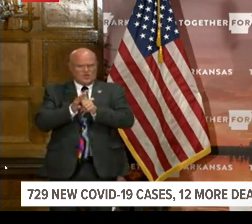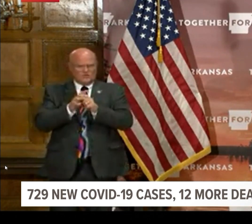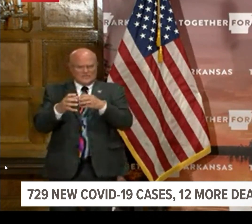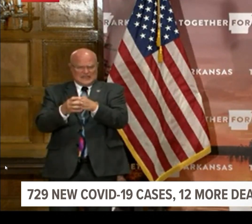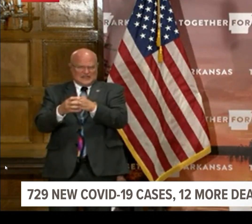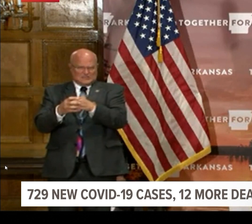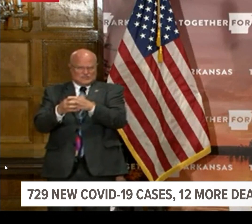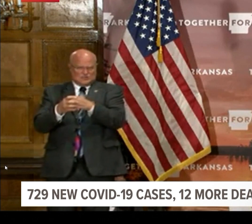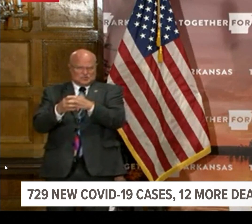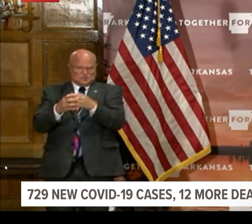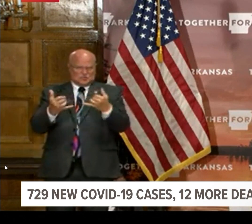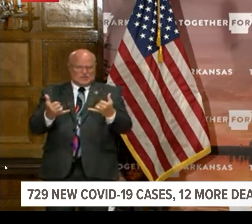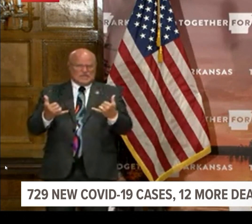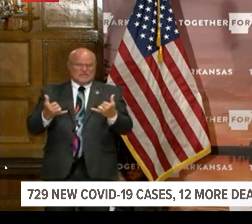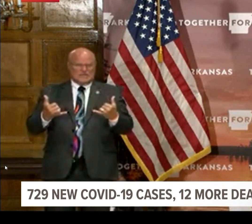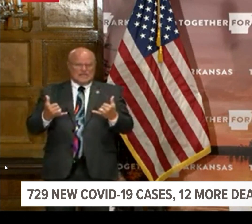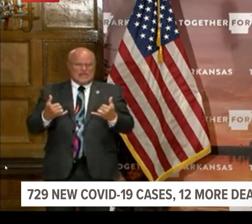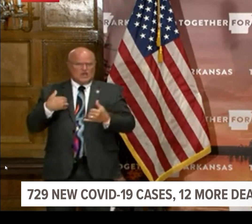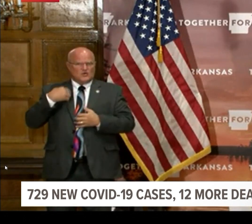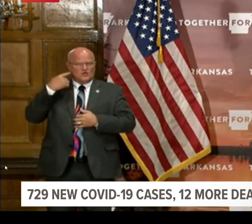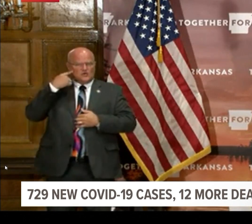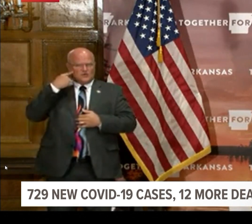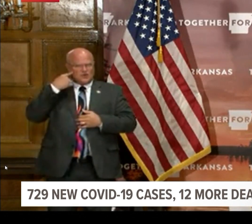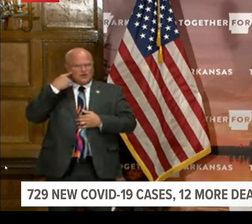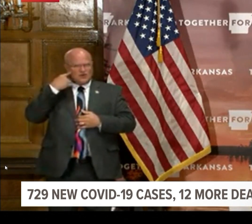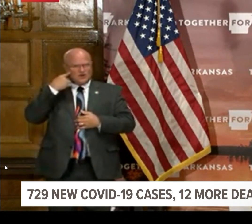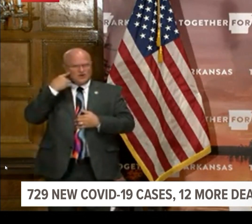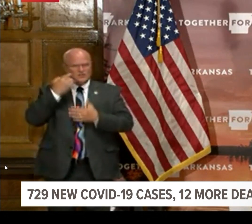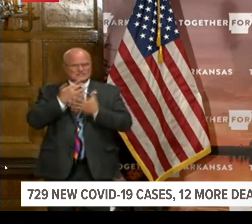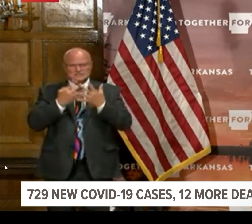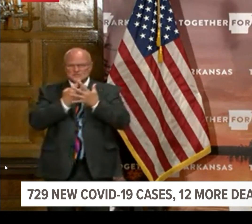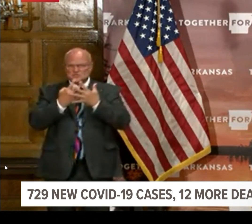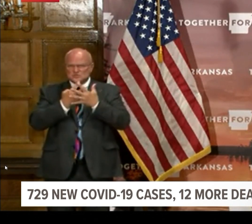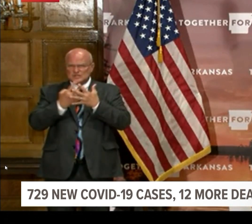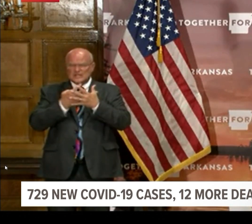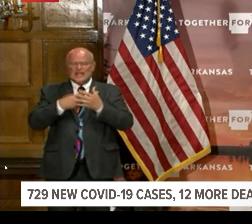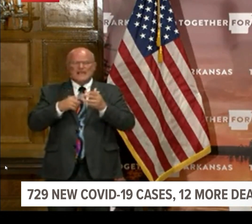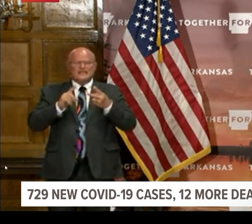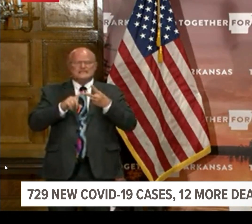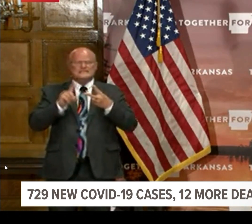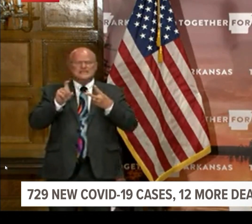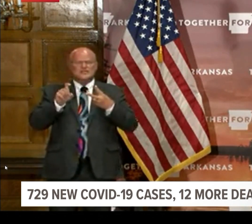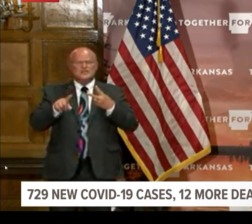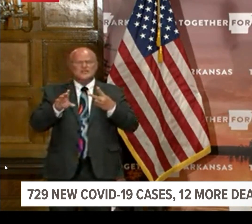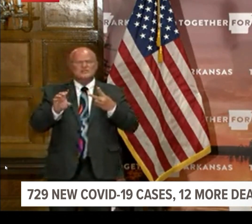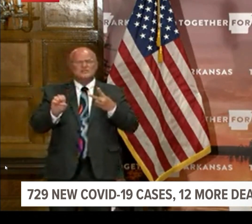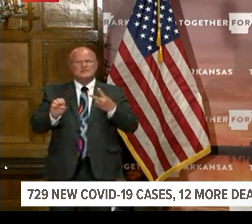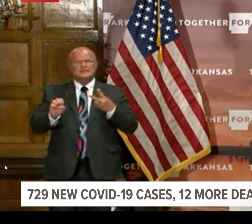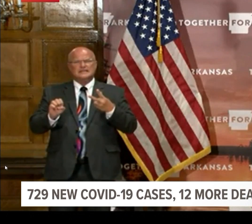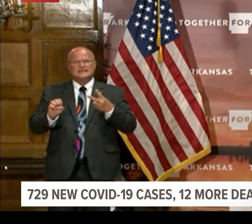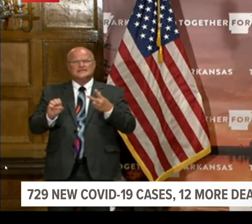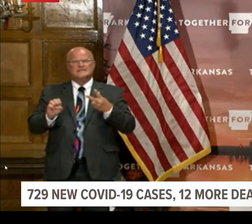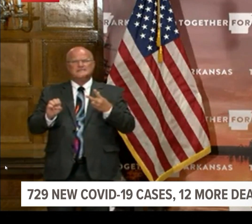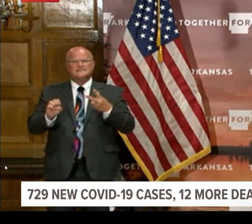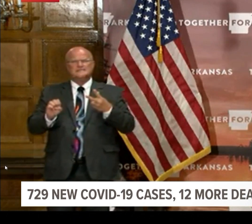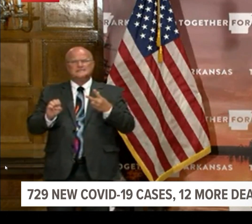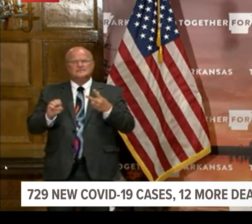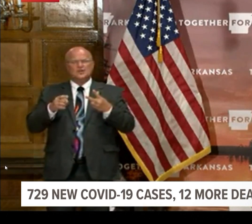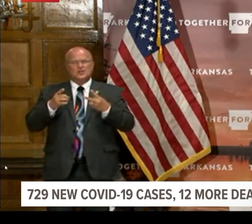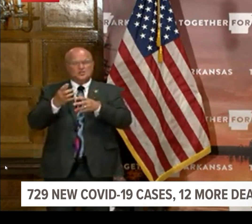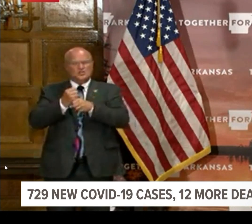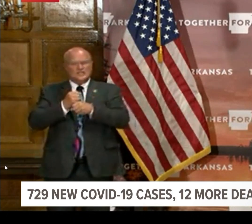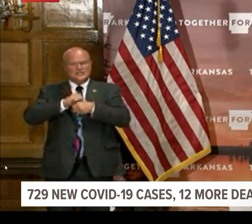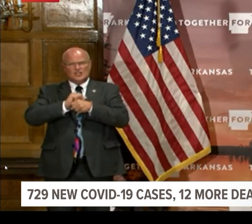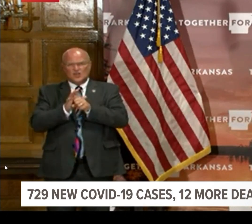cluster? We've heard about some free screening out there. And then the second question would be, are you getting